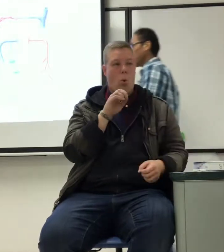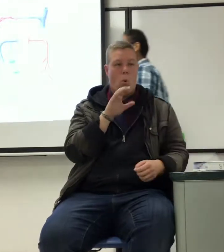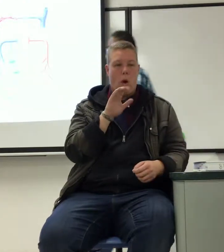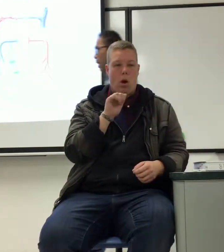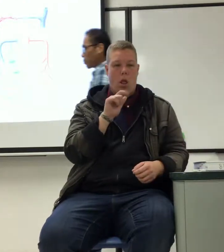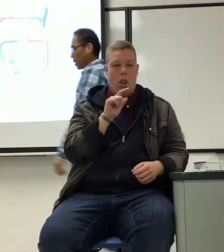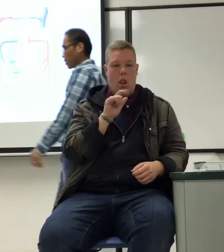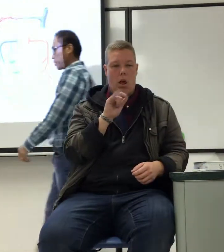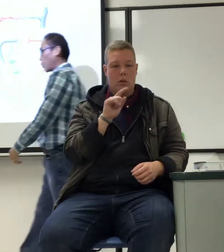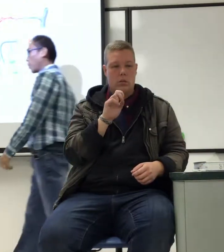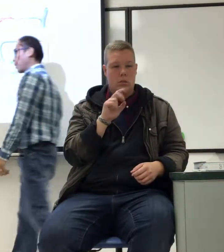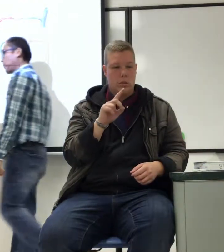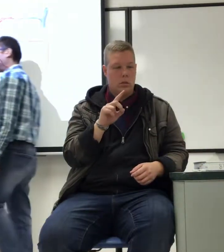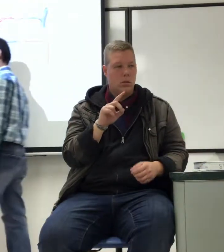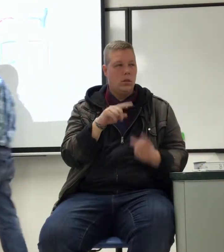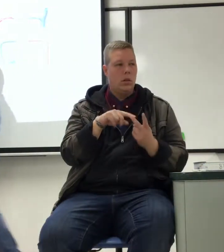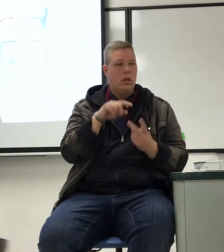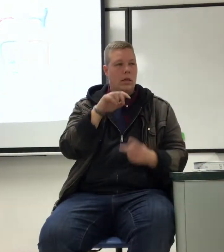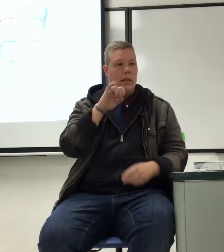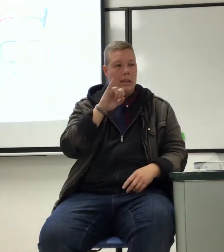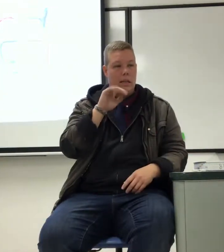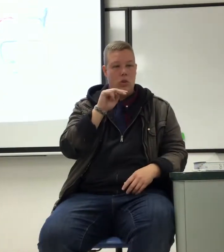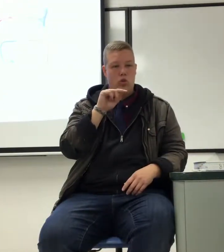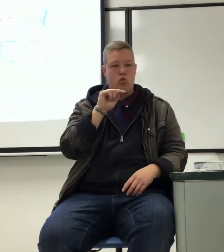intrinsic autoregulatory mechanism.